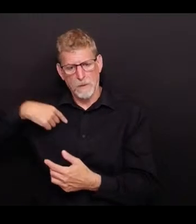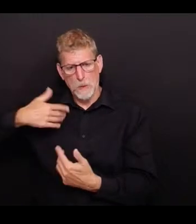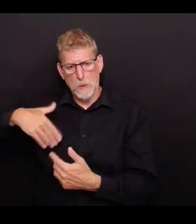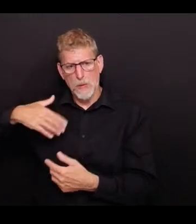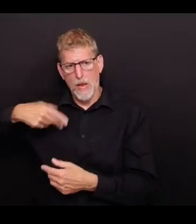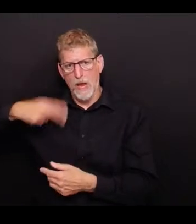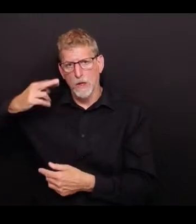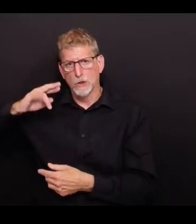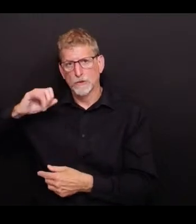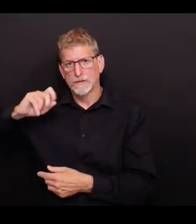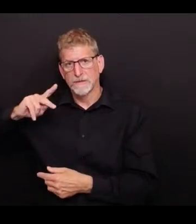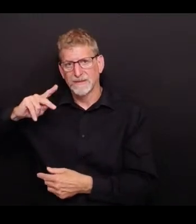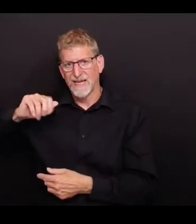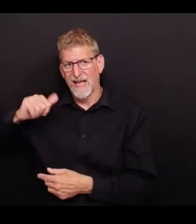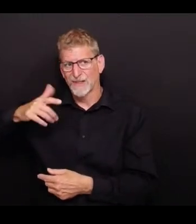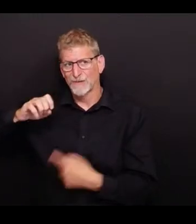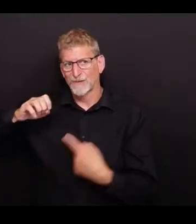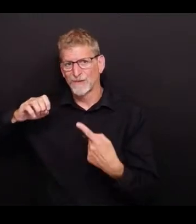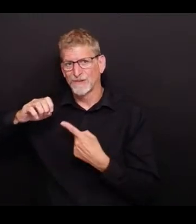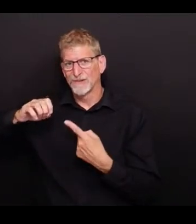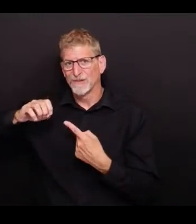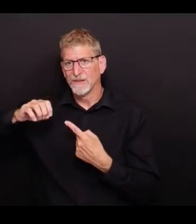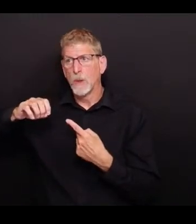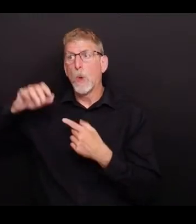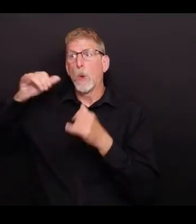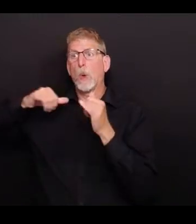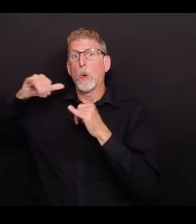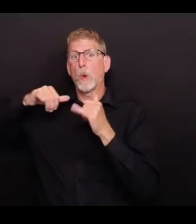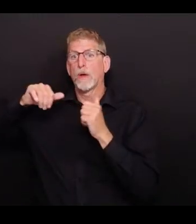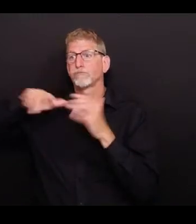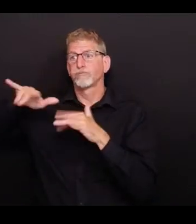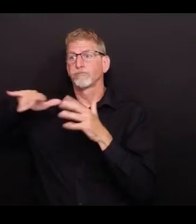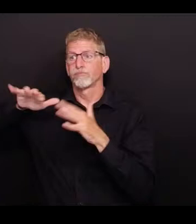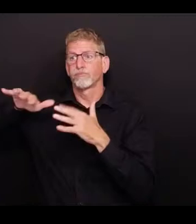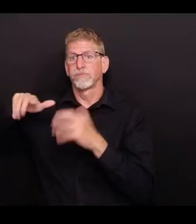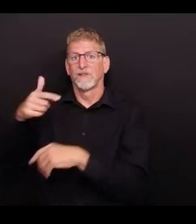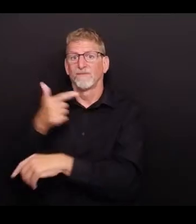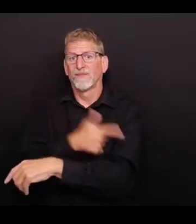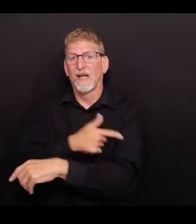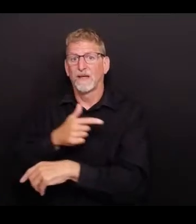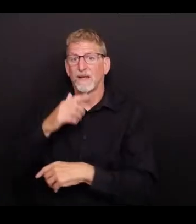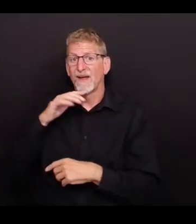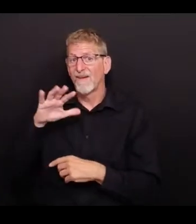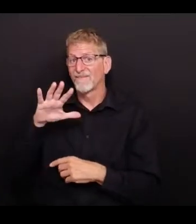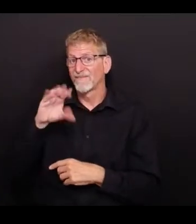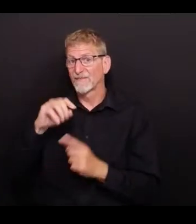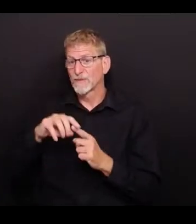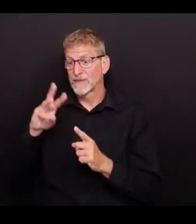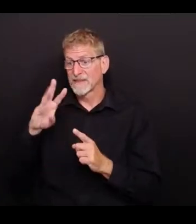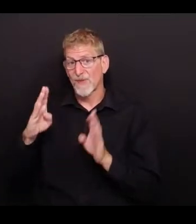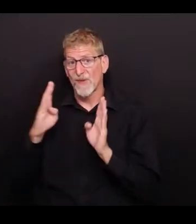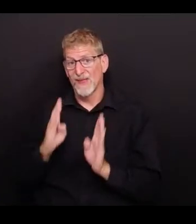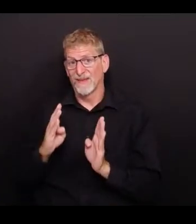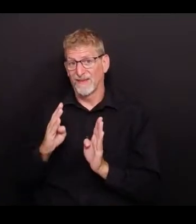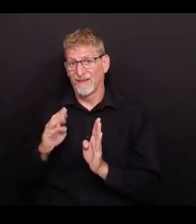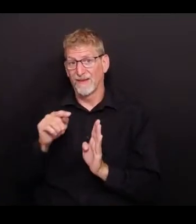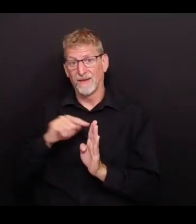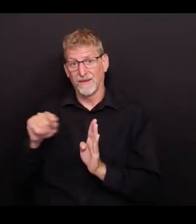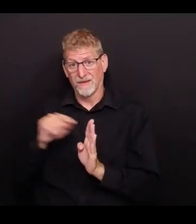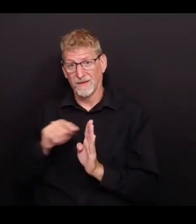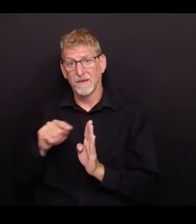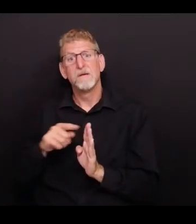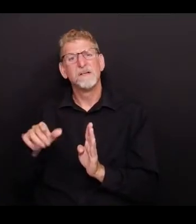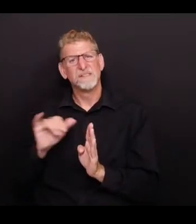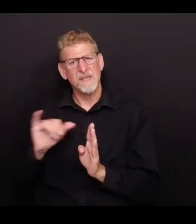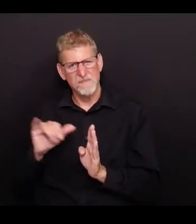high risk because of their age. When we look at even the 50 to 64 population, we